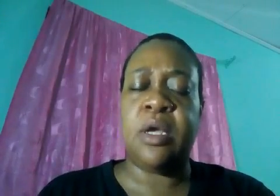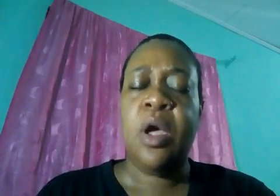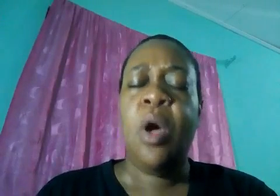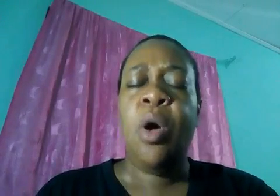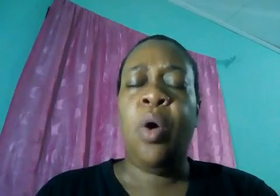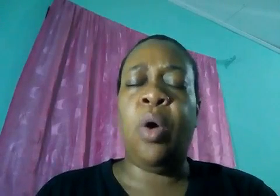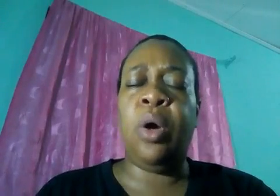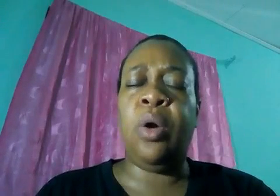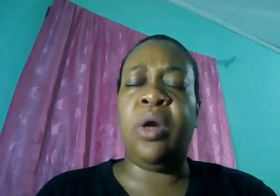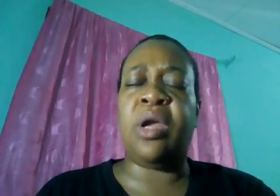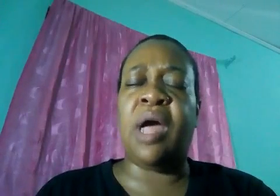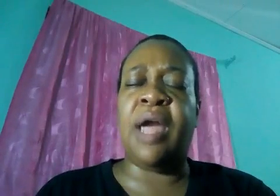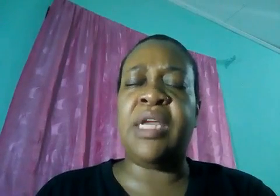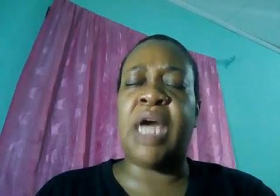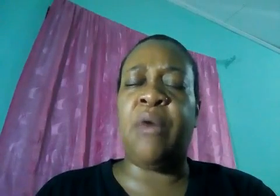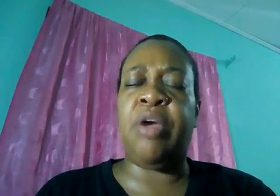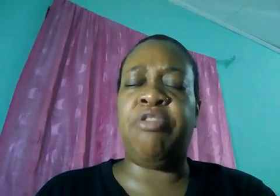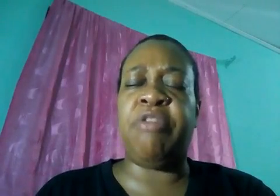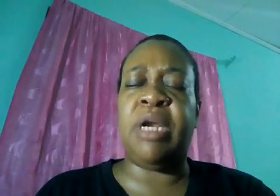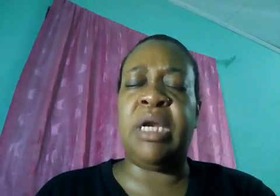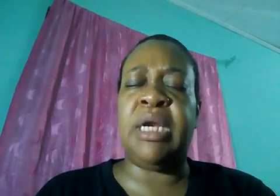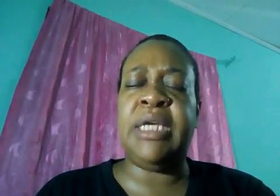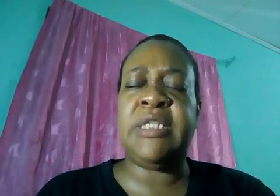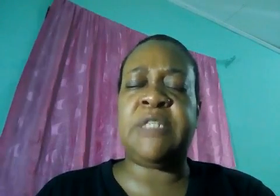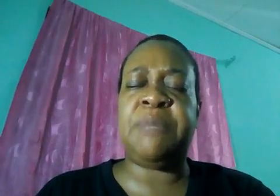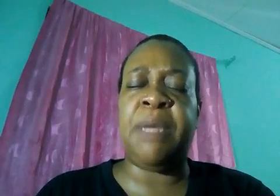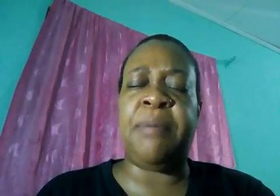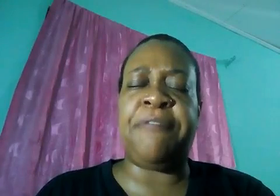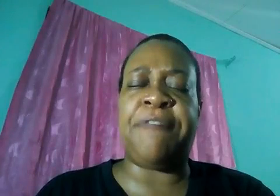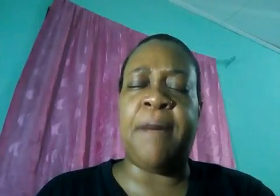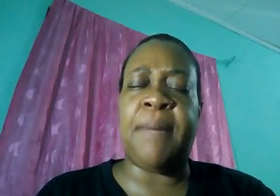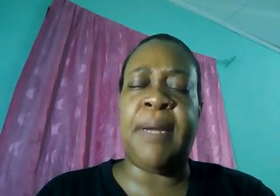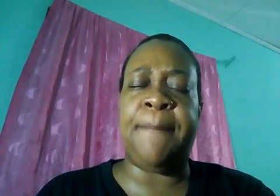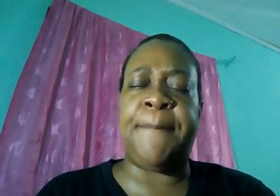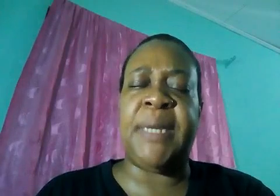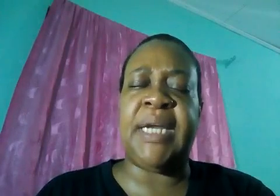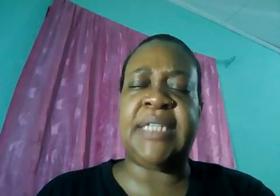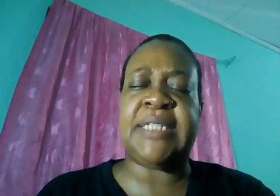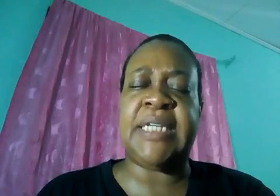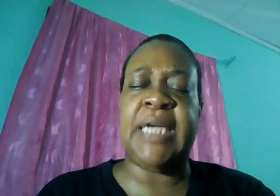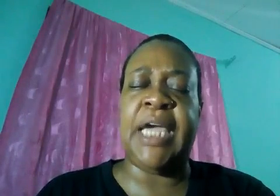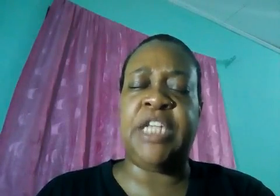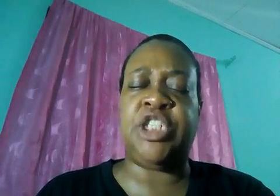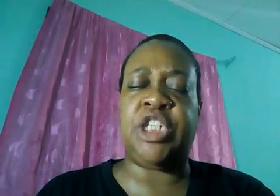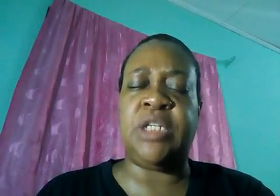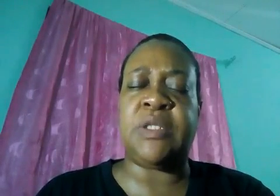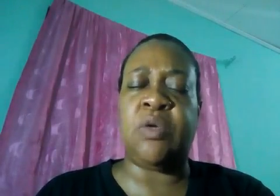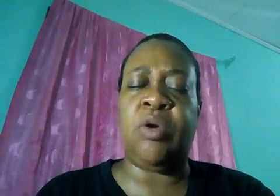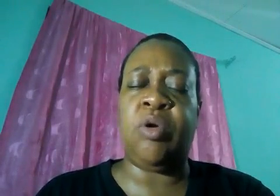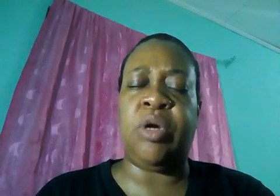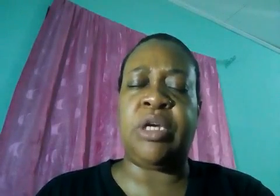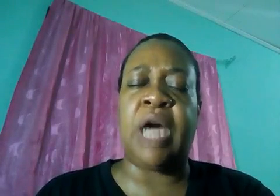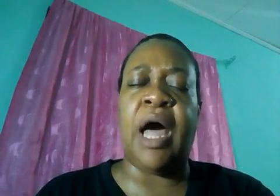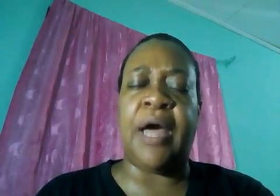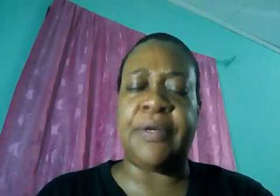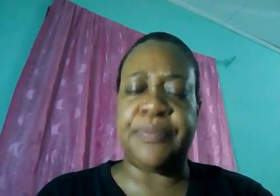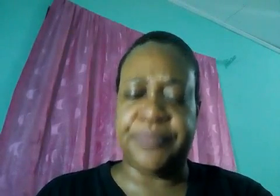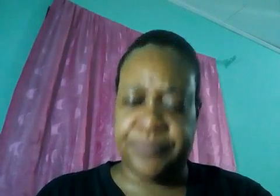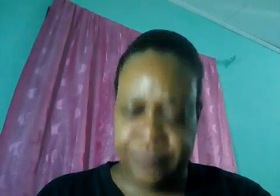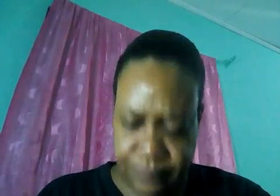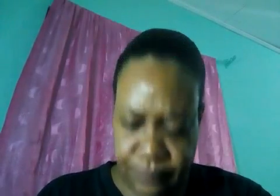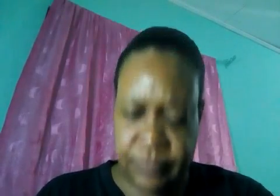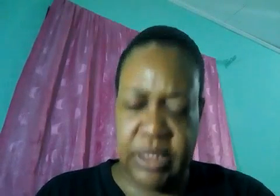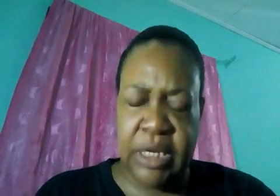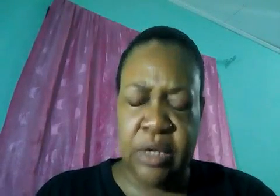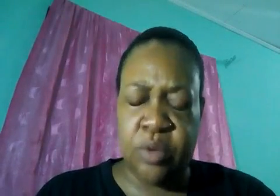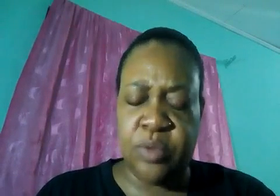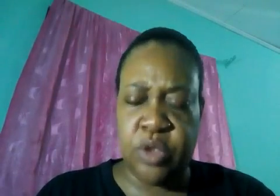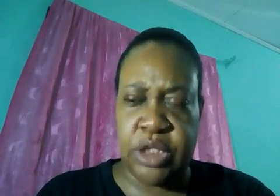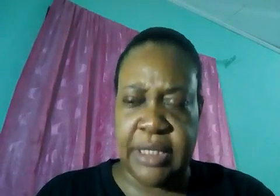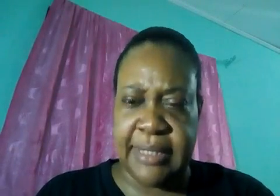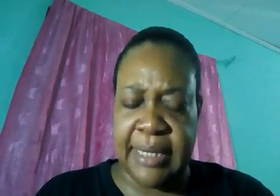Oh Lord God Yahweh, release me and my family blessing angels, oh Lord God, to come and bless